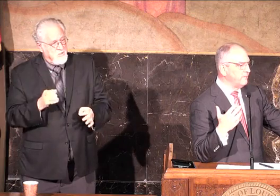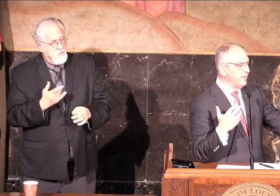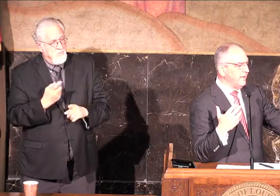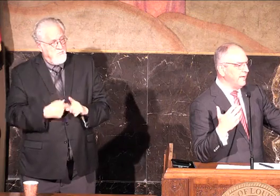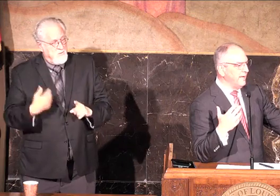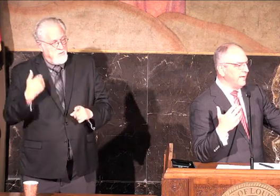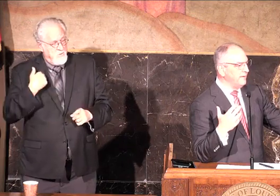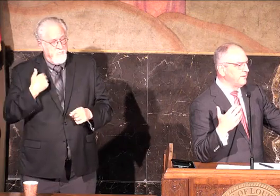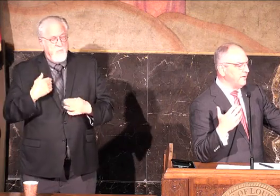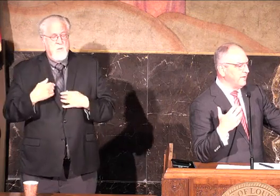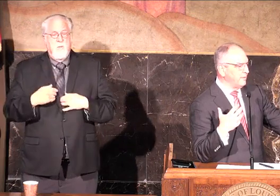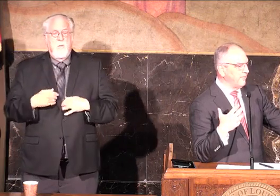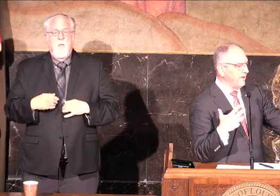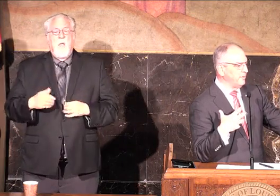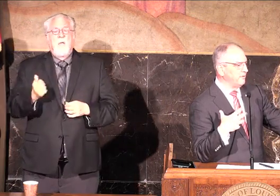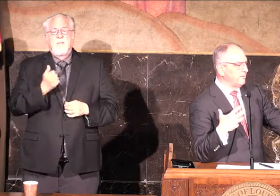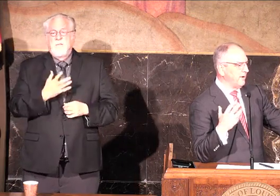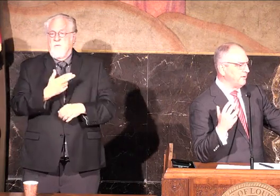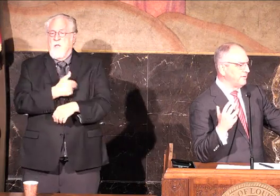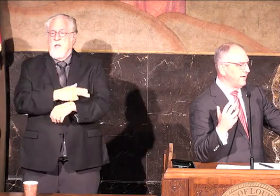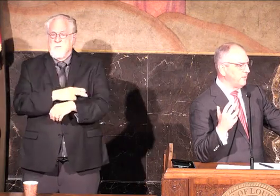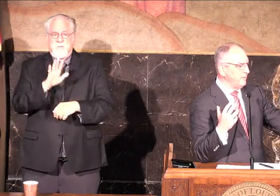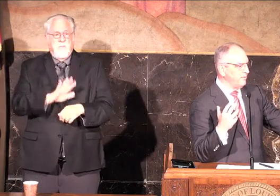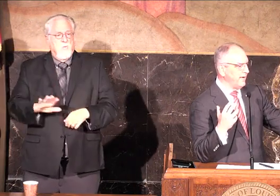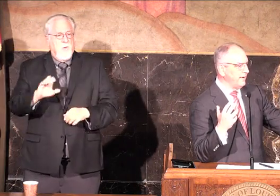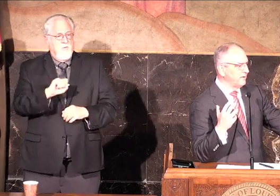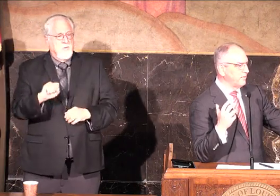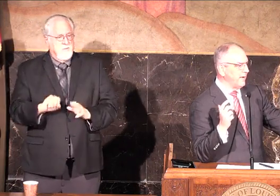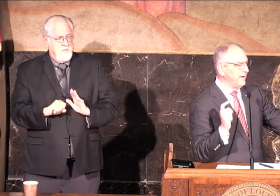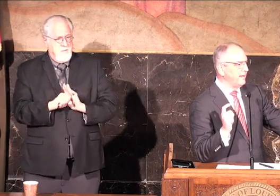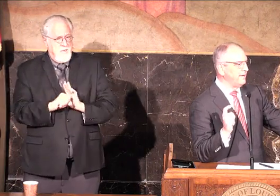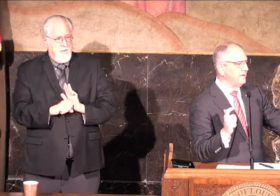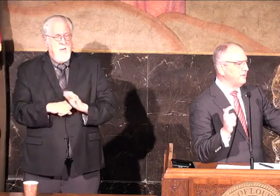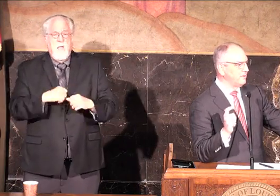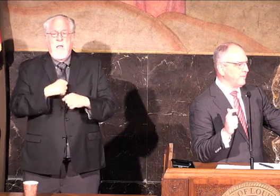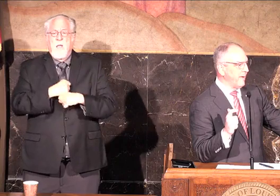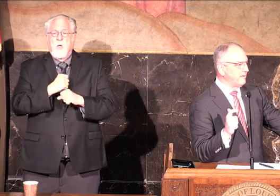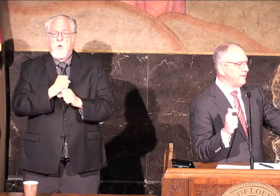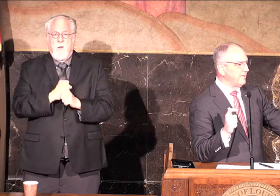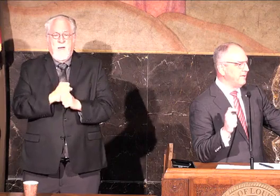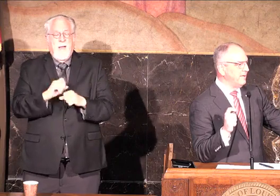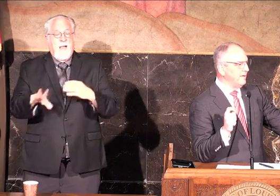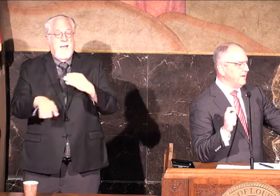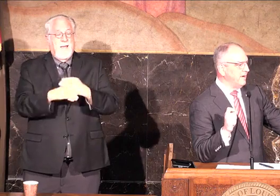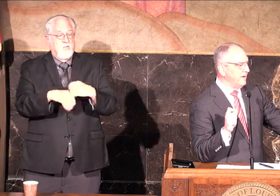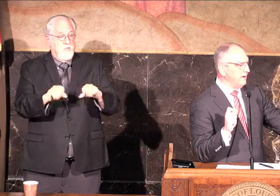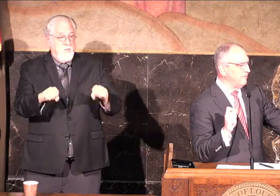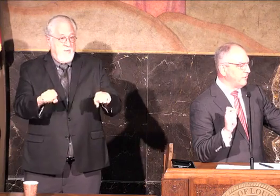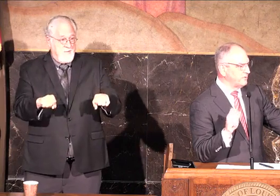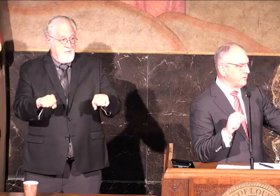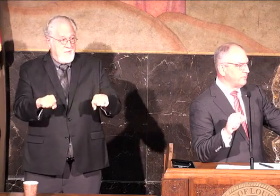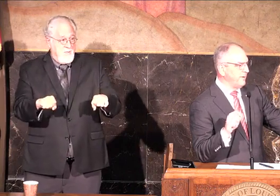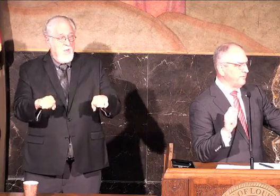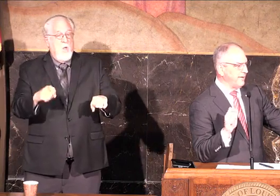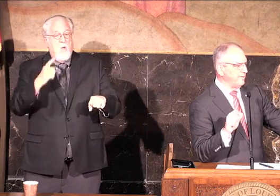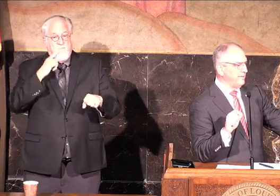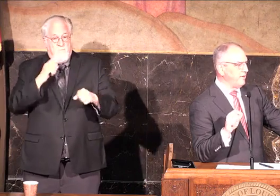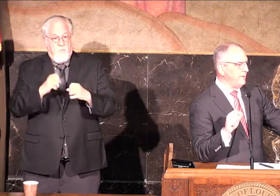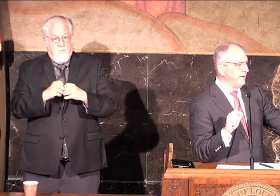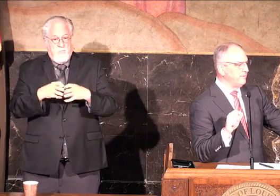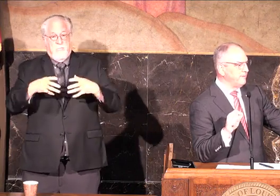ago is a number of hospitals around the state of Louisiana created additional capacity for surge beds